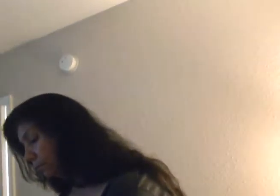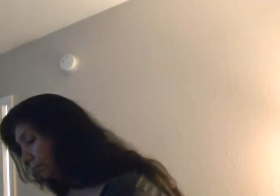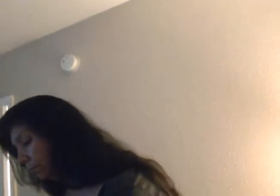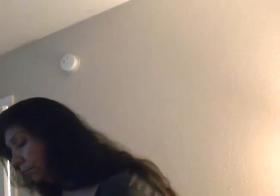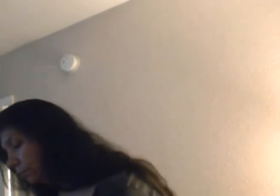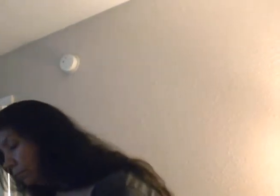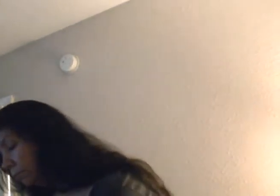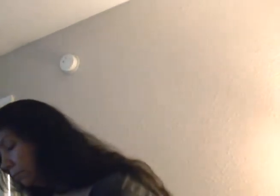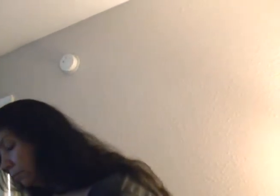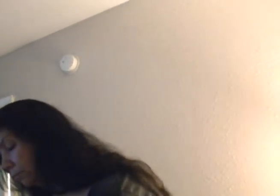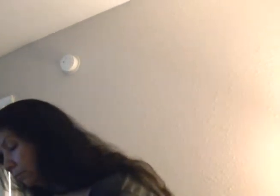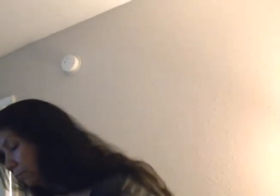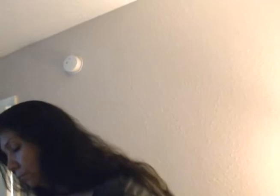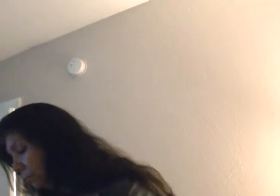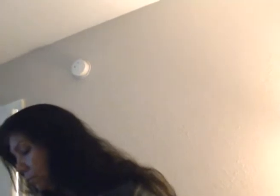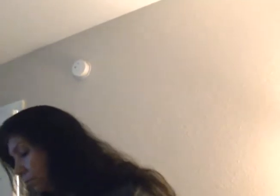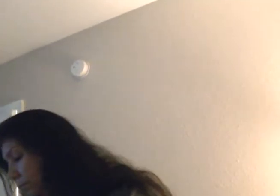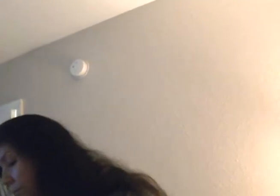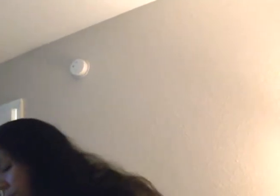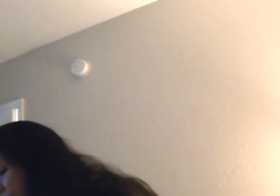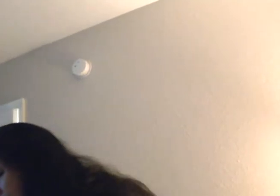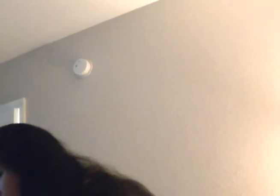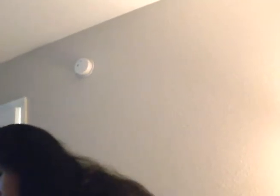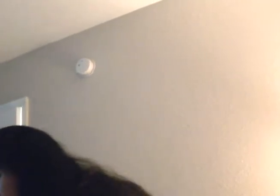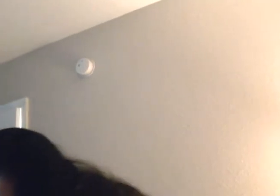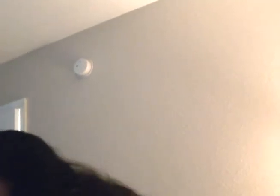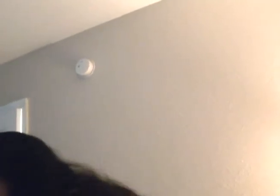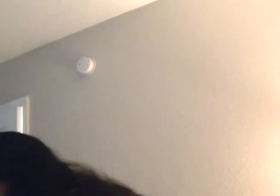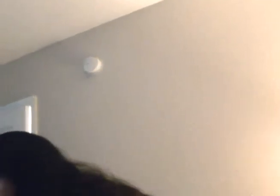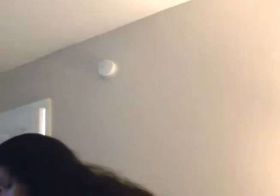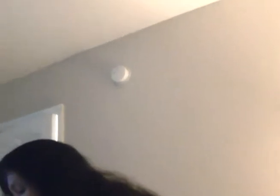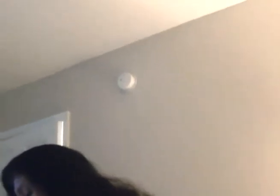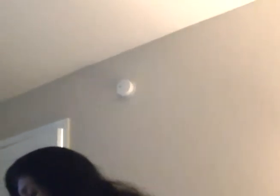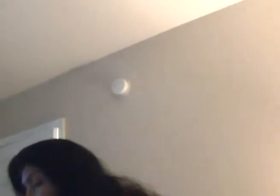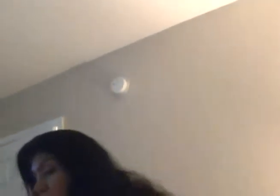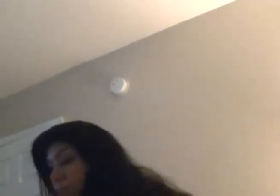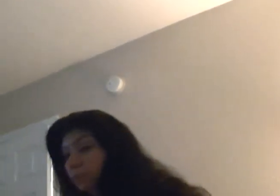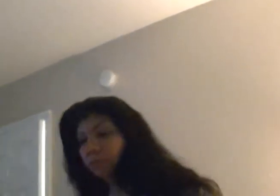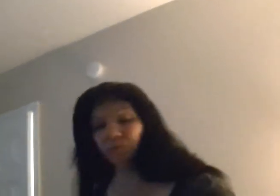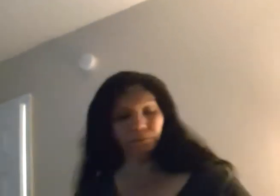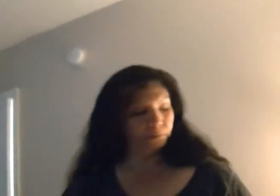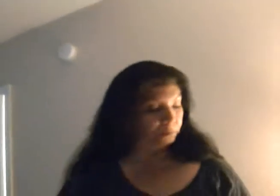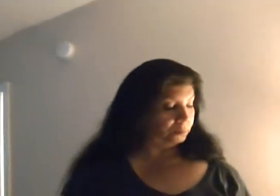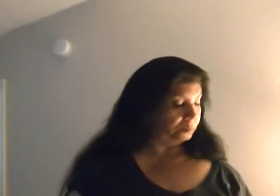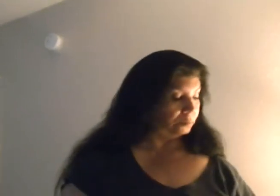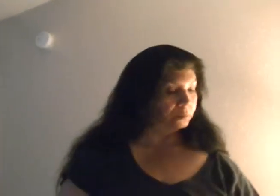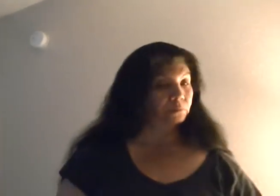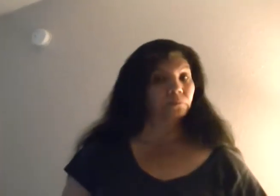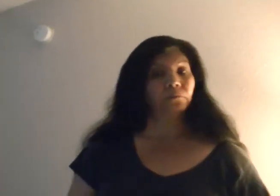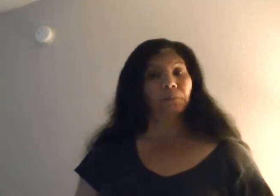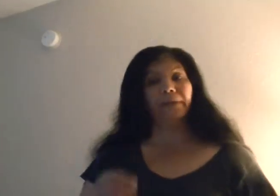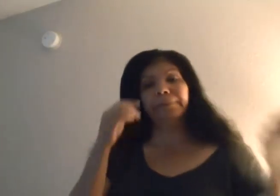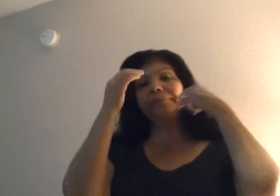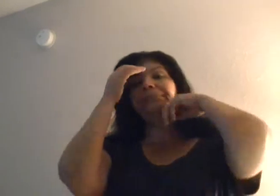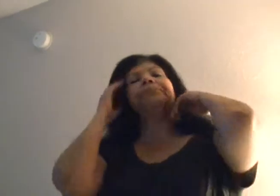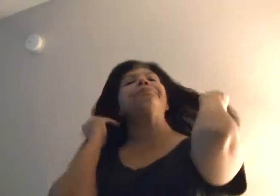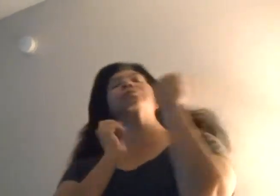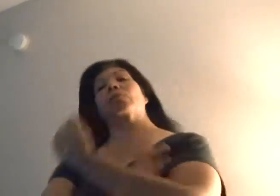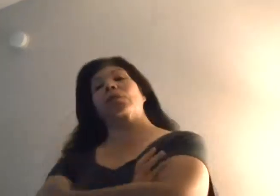when the enemy come in, when the enemy came in like a flood, mm-hmm. the Spirit lifted up a standard. Yep. That's a shift, another